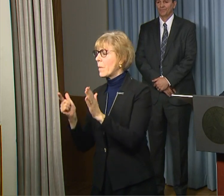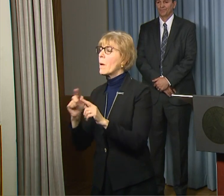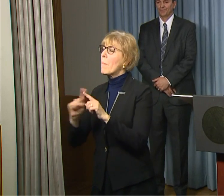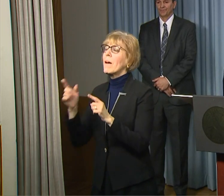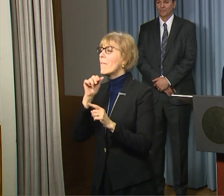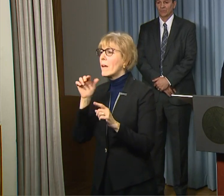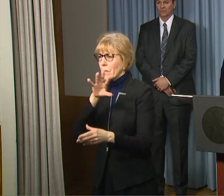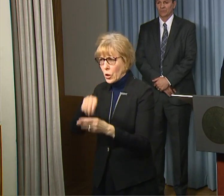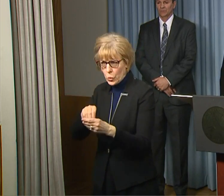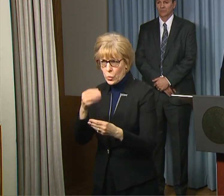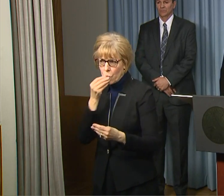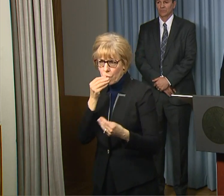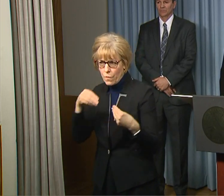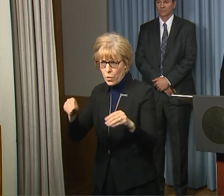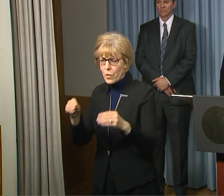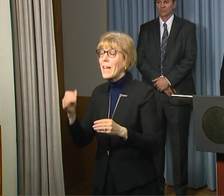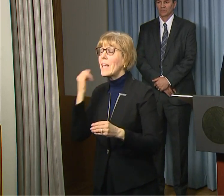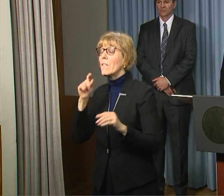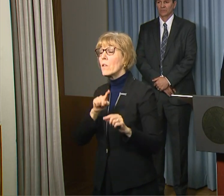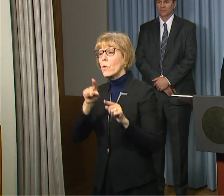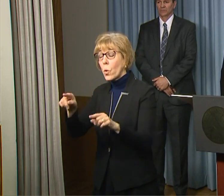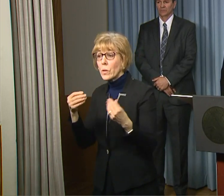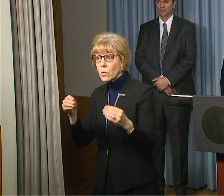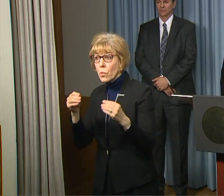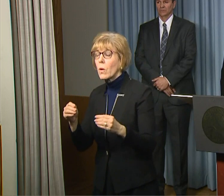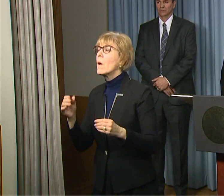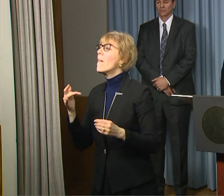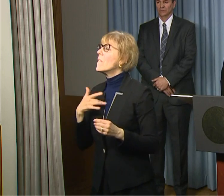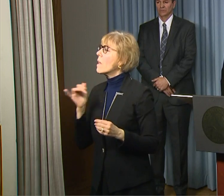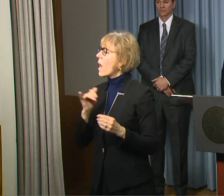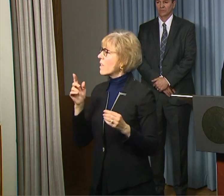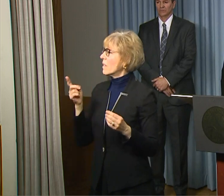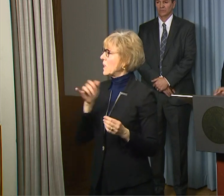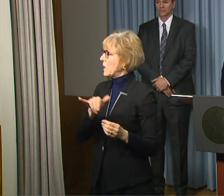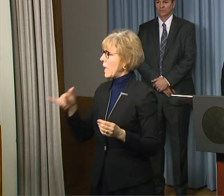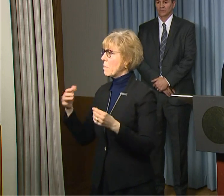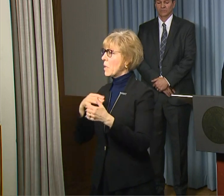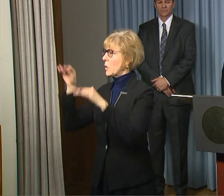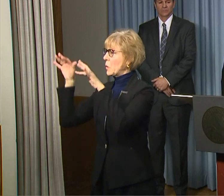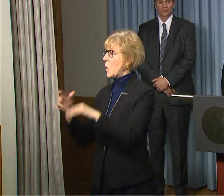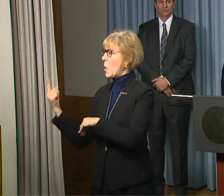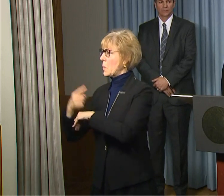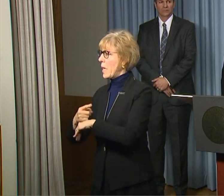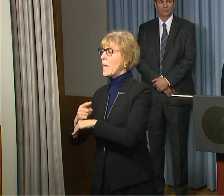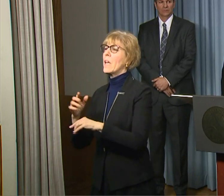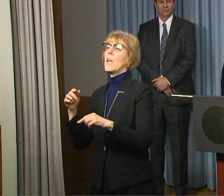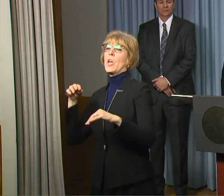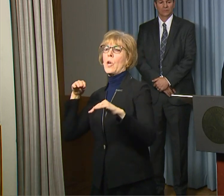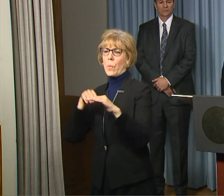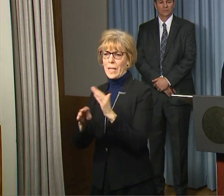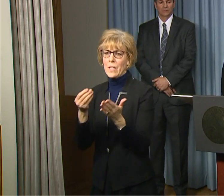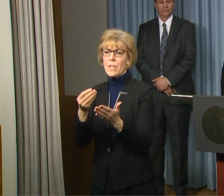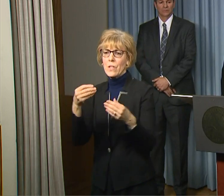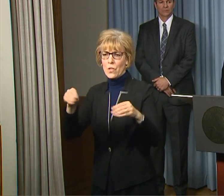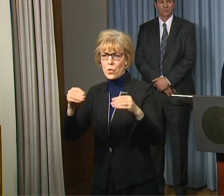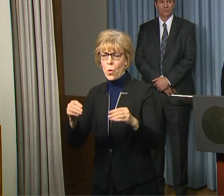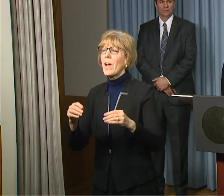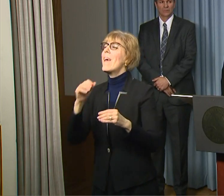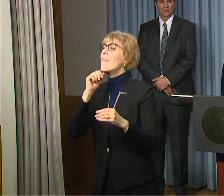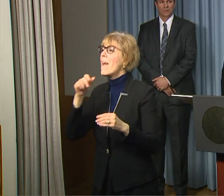store, treat it like you're preparing for a snowstorm, but we encourage you not to panic buy. Not to panic buy. It is